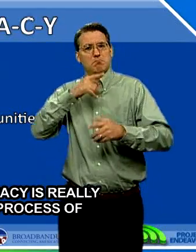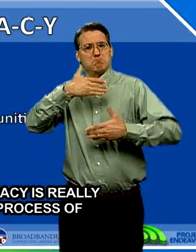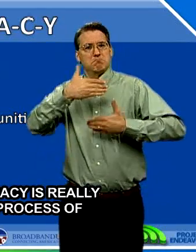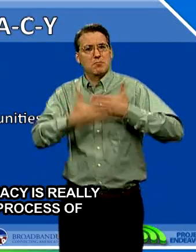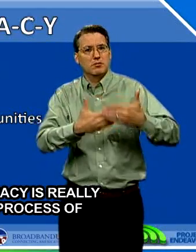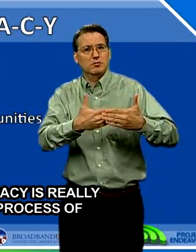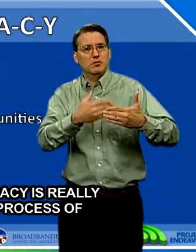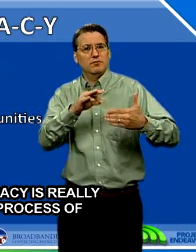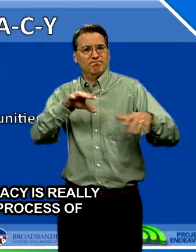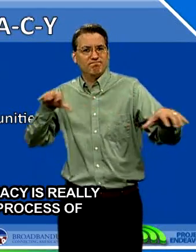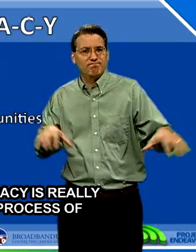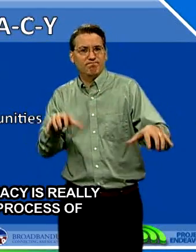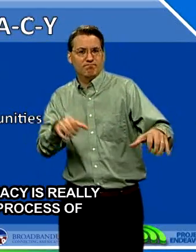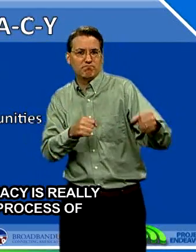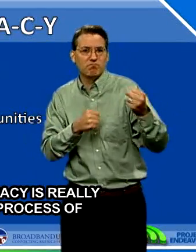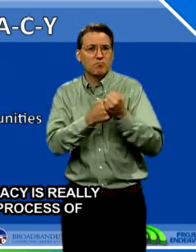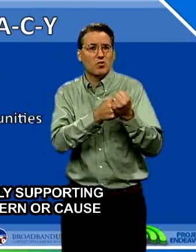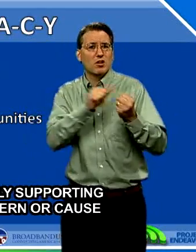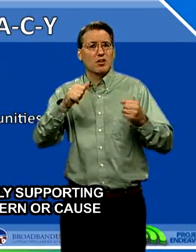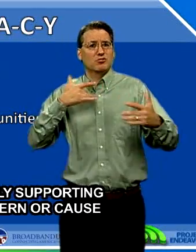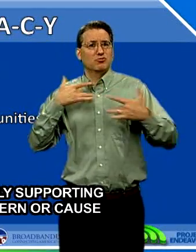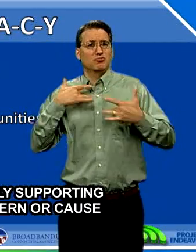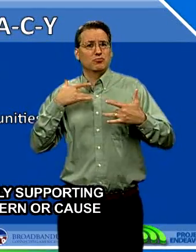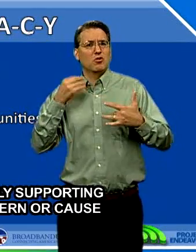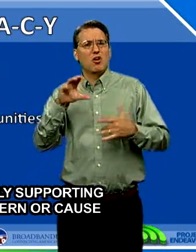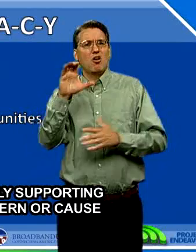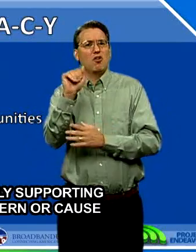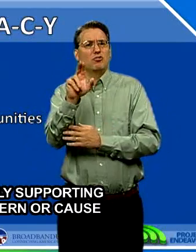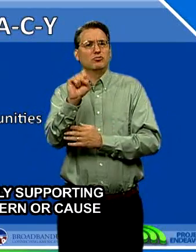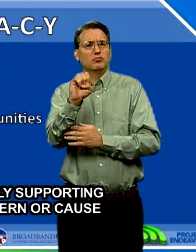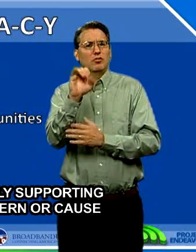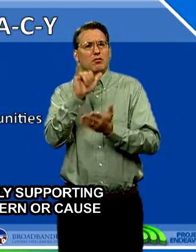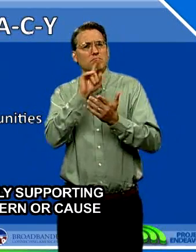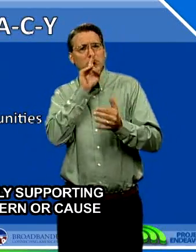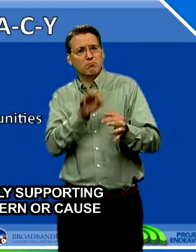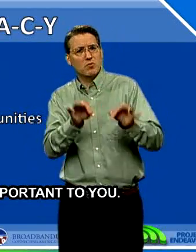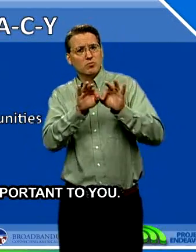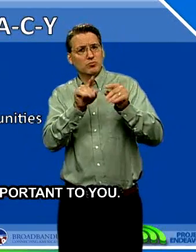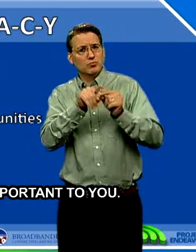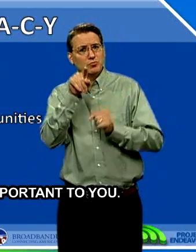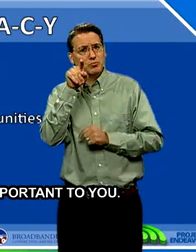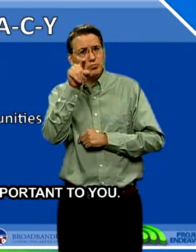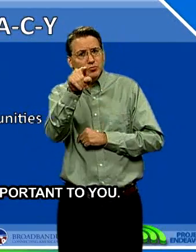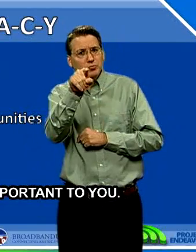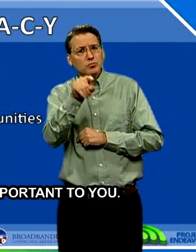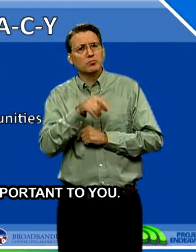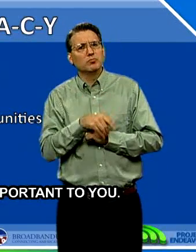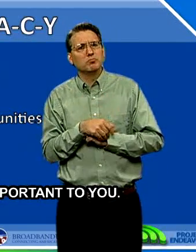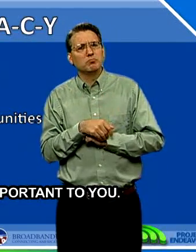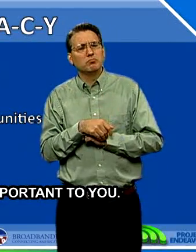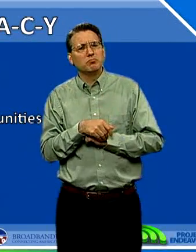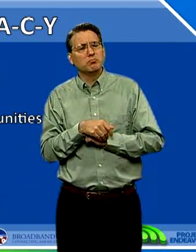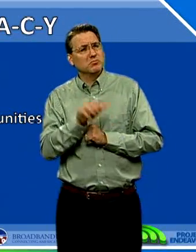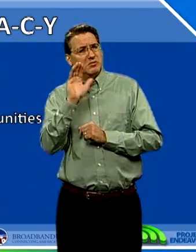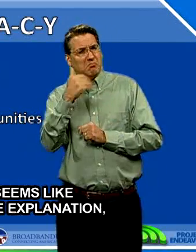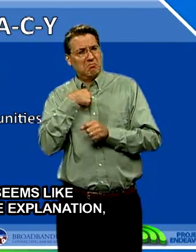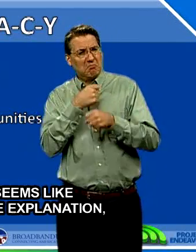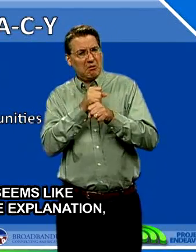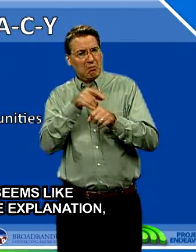Advocacy is really the process of actively supporting a concern or cause that is important to you. It